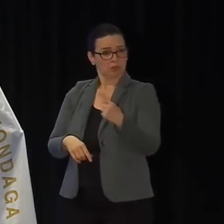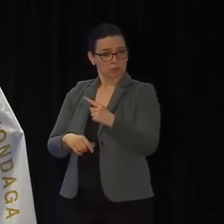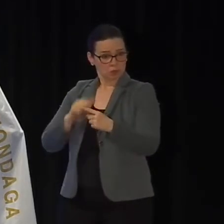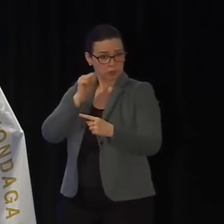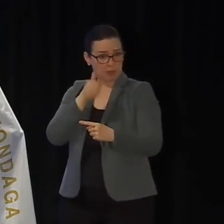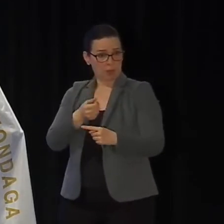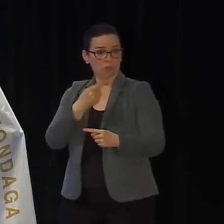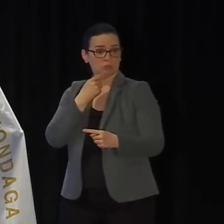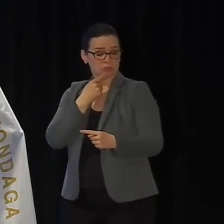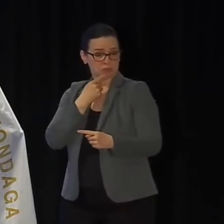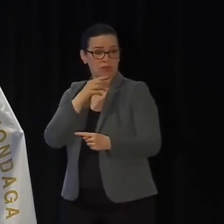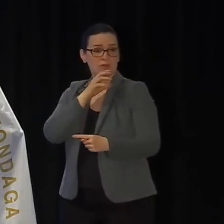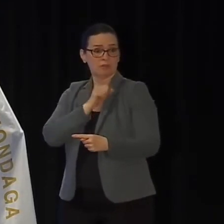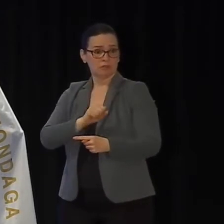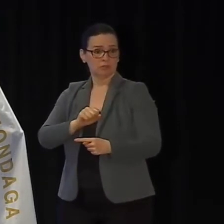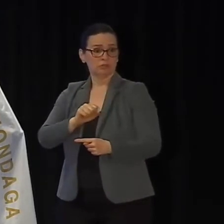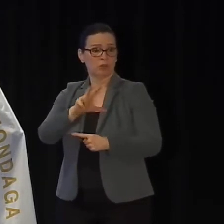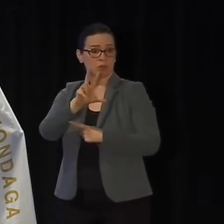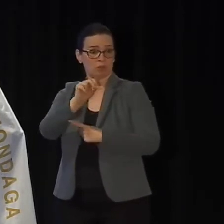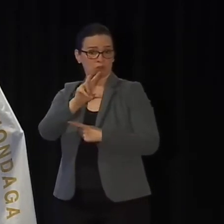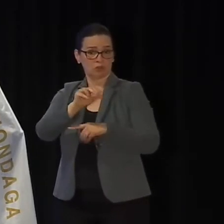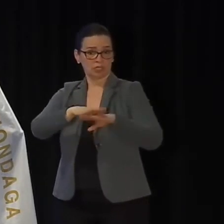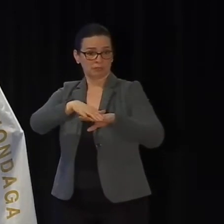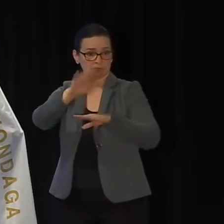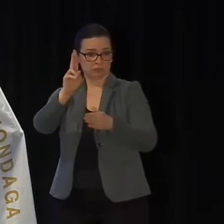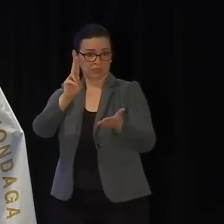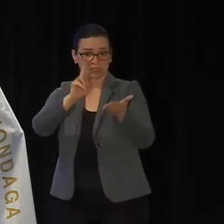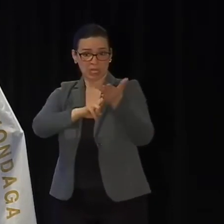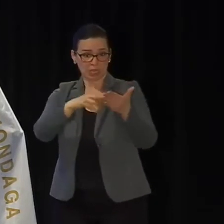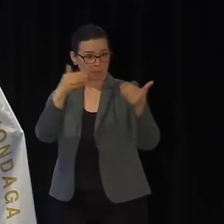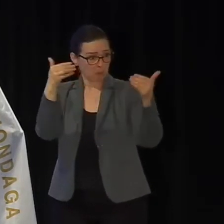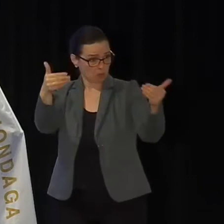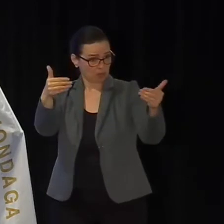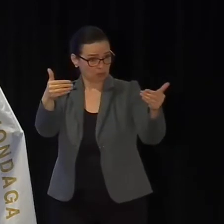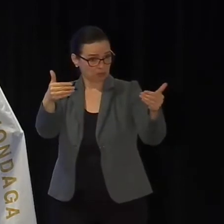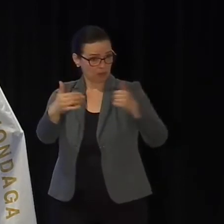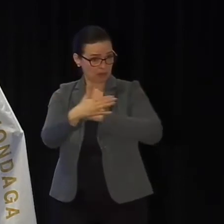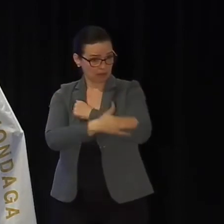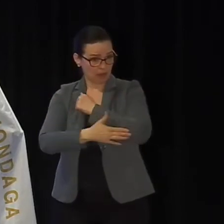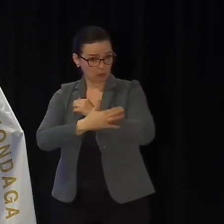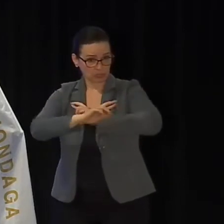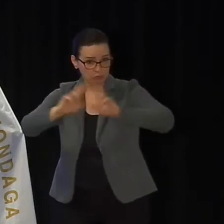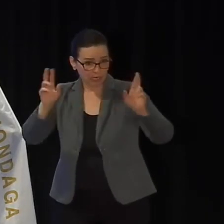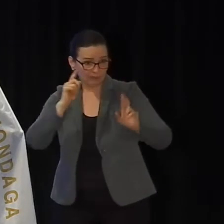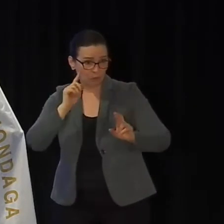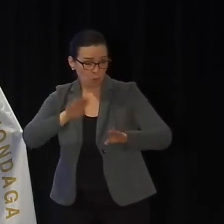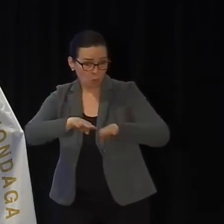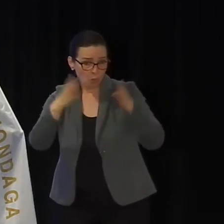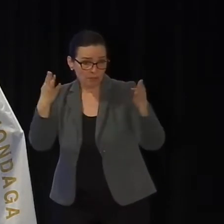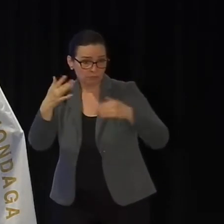county's website still blocks people with a certain age as of this moment. I think we fixed that, didn't we?